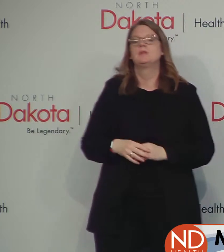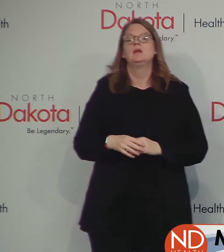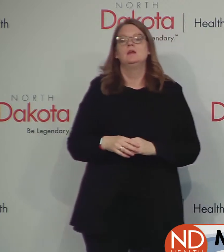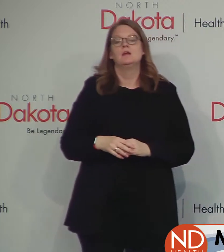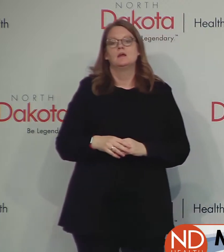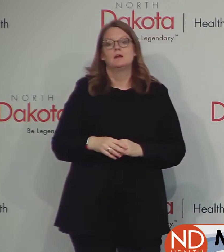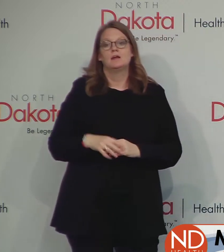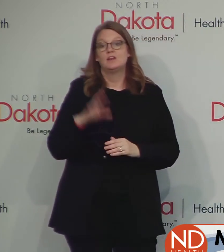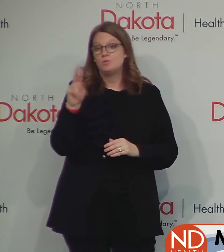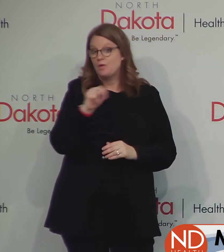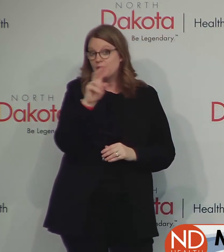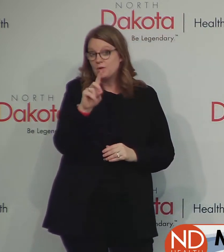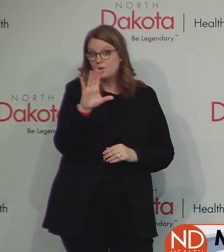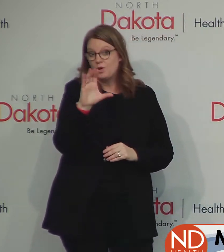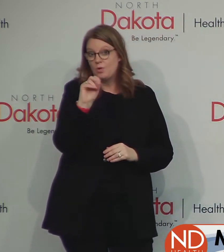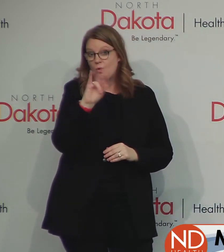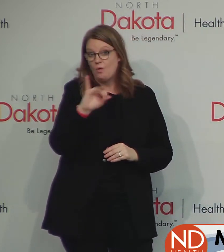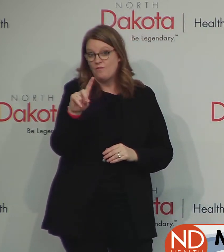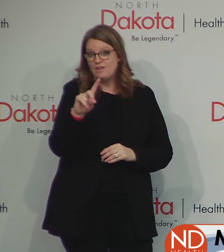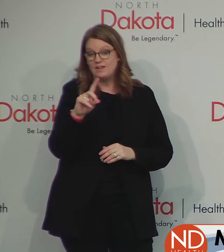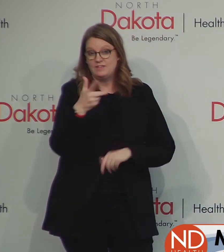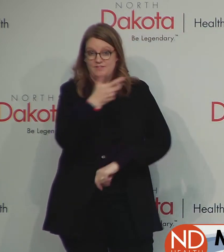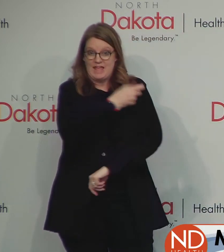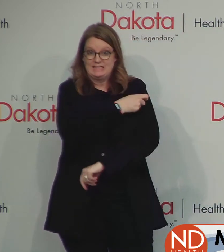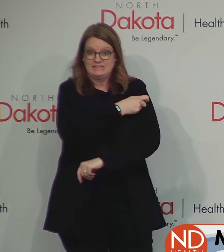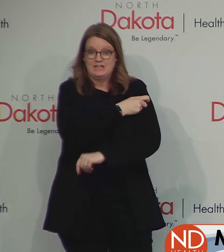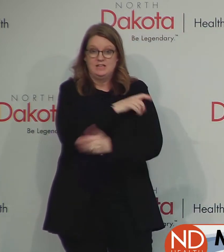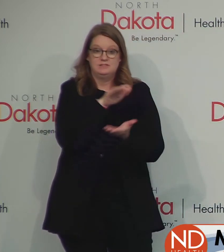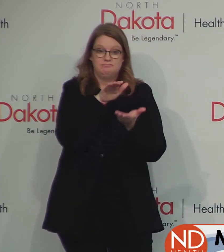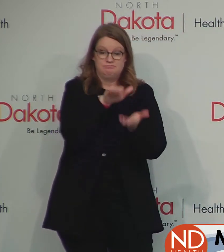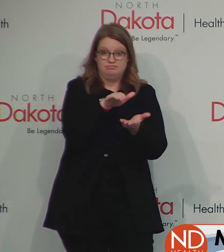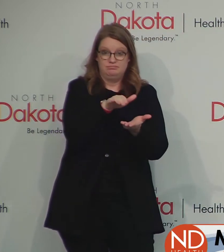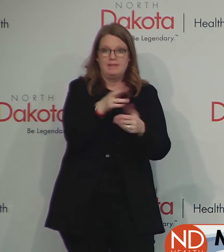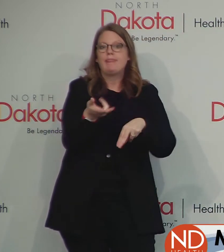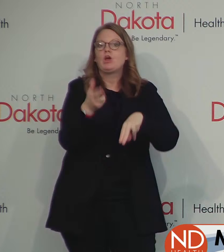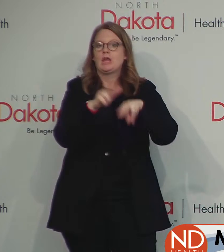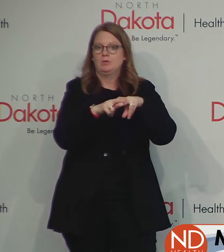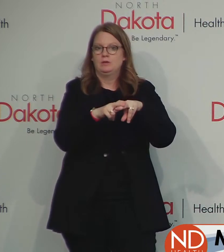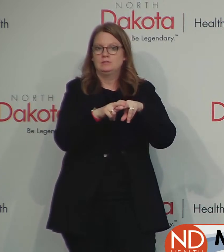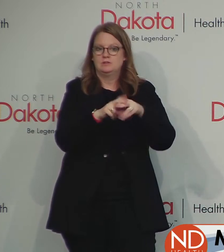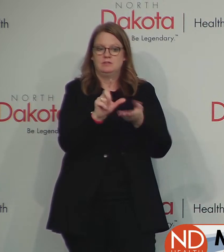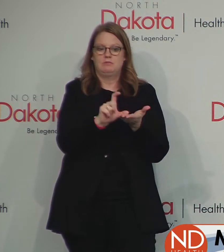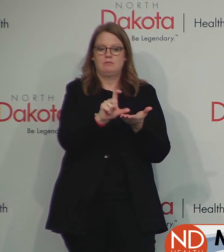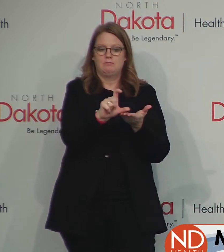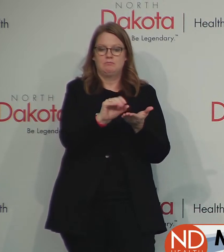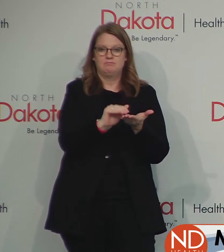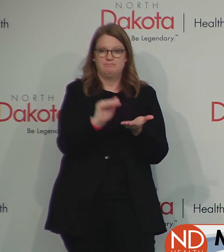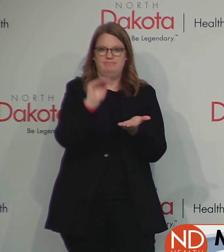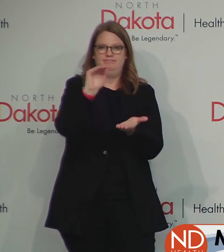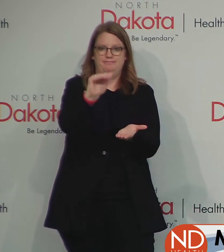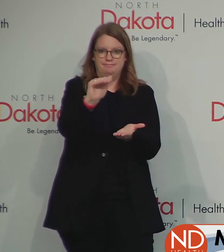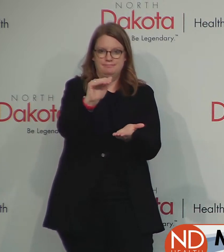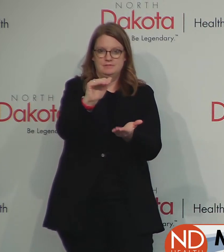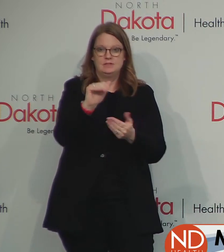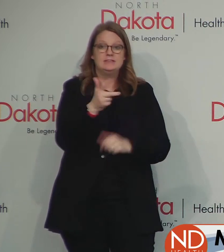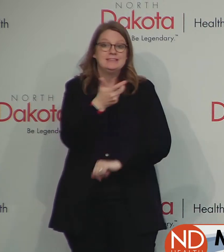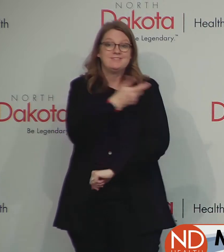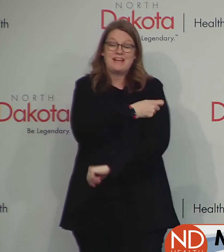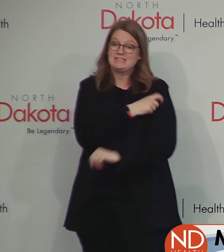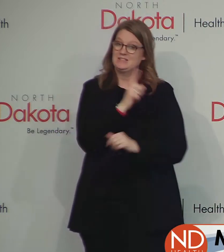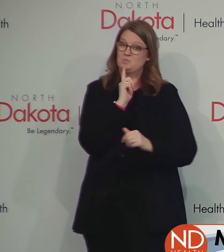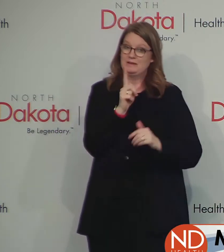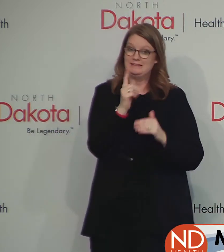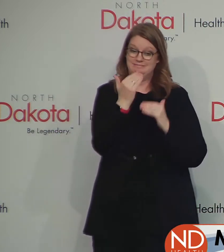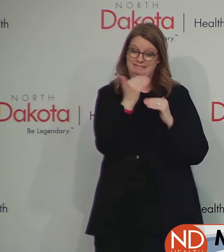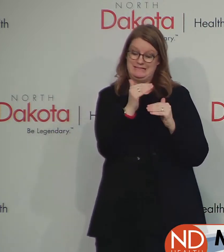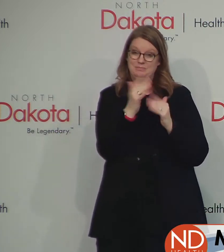North Dakota's COVID vaccine allocations are increasing, and so that's good news. Vaccine is still fairly limited in